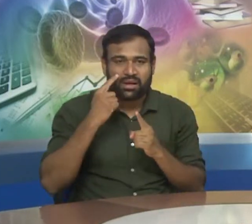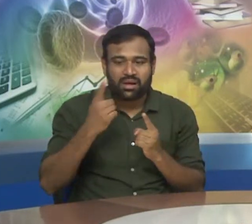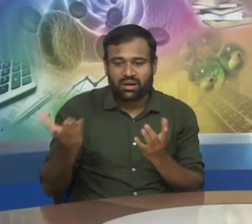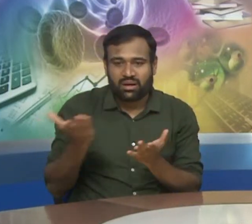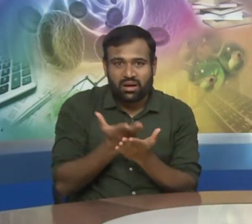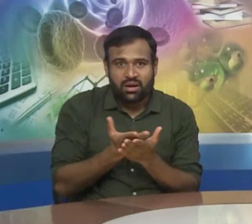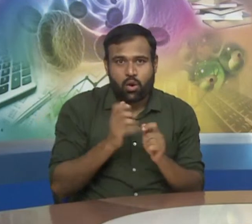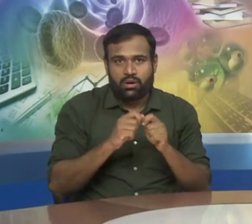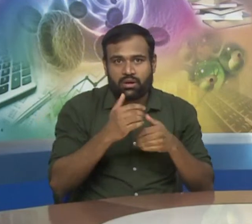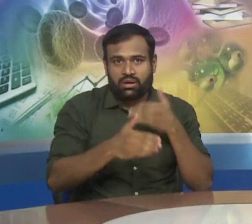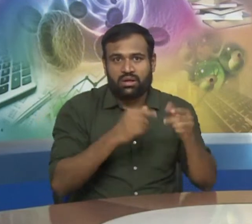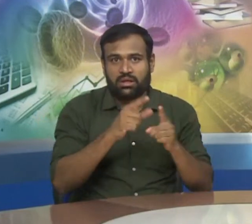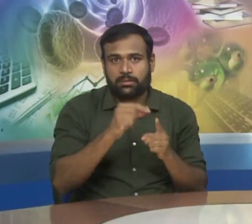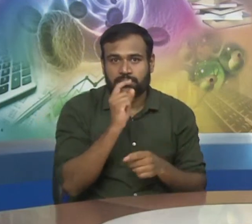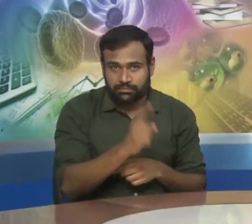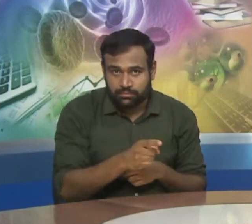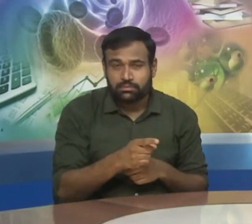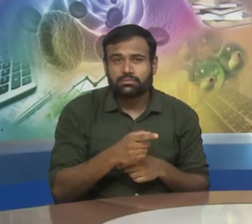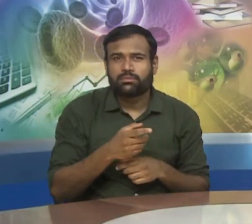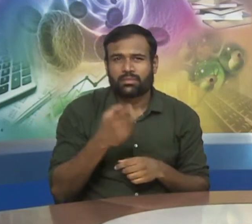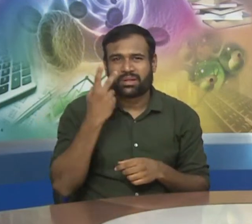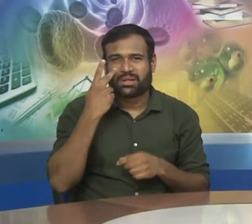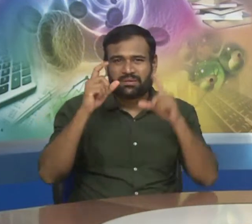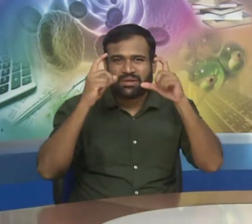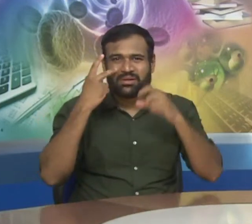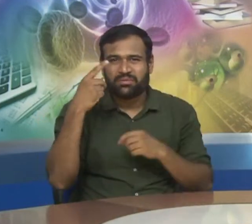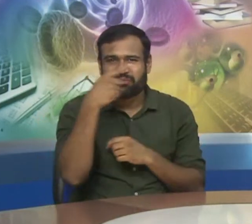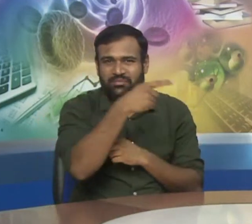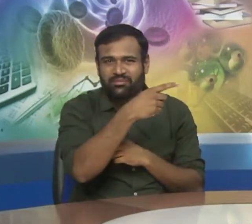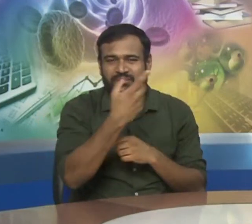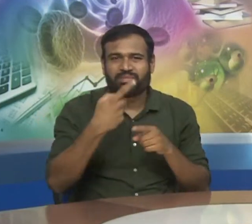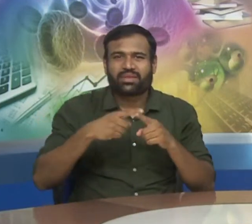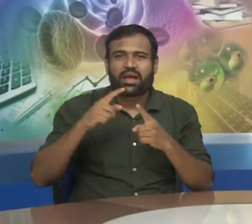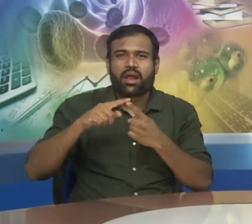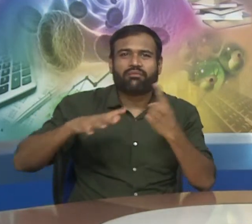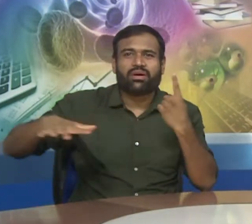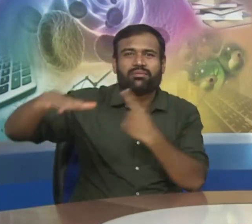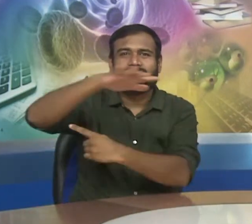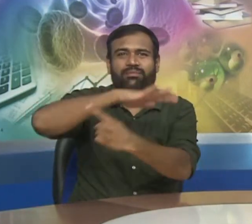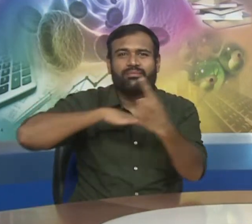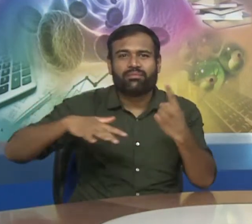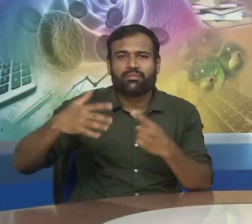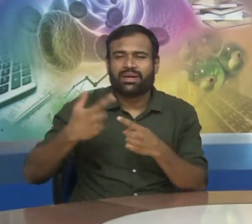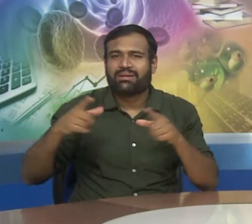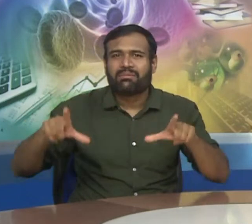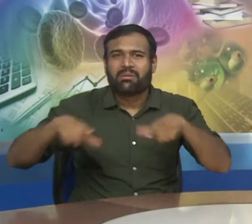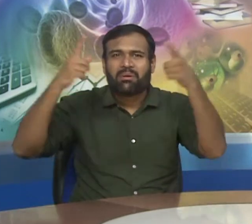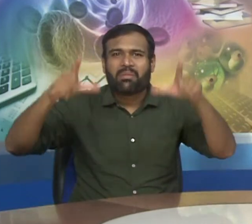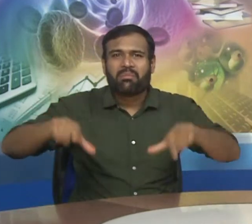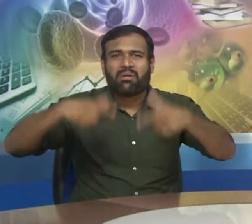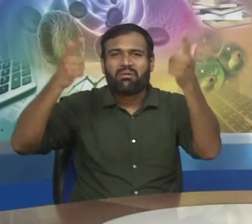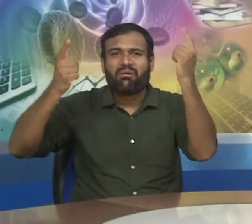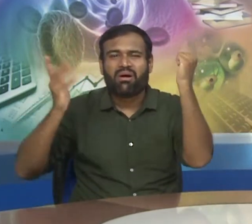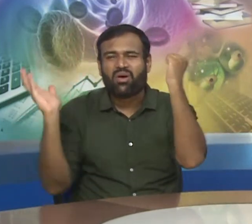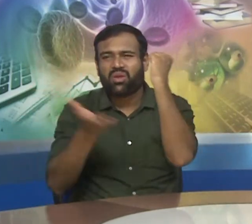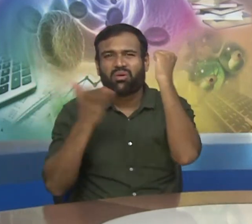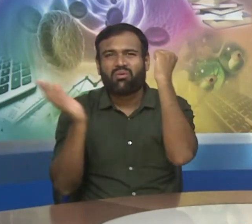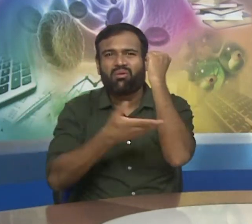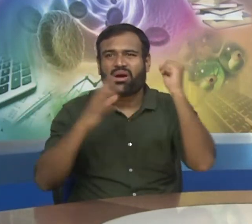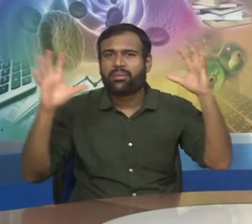In case of environmental pollutions, the Supreme Court has ordered closure of a